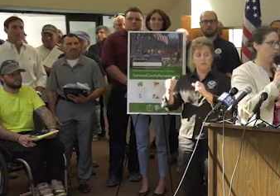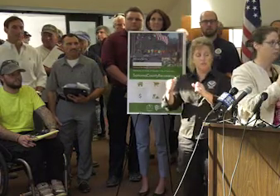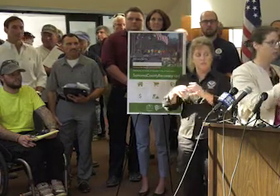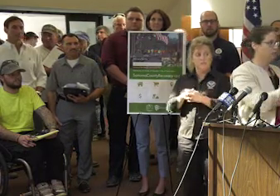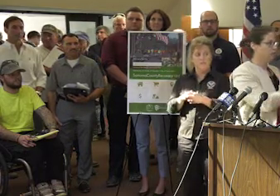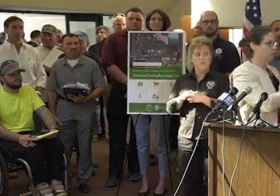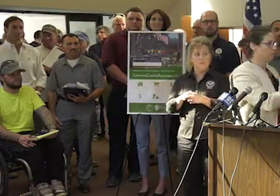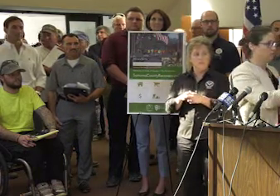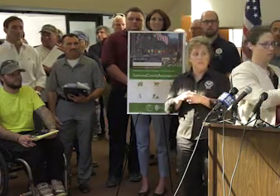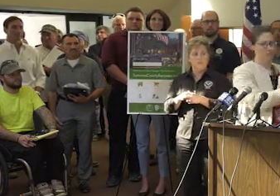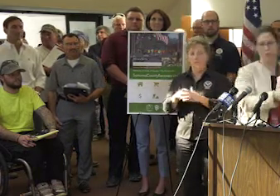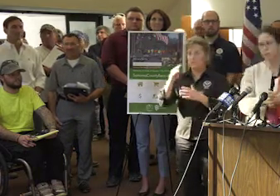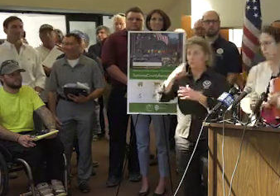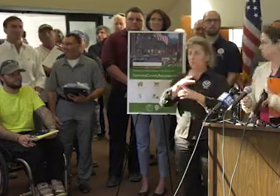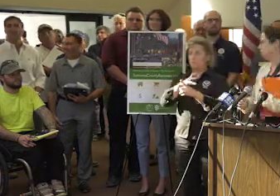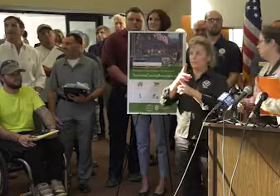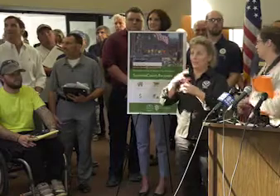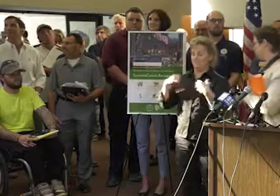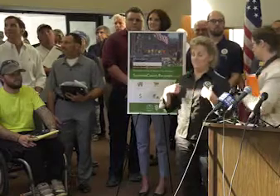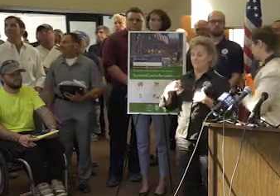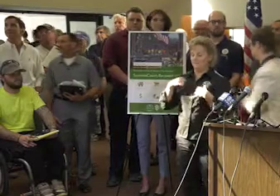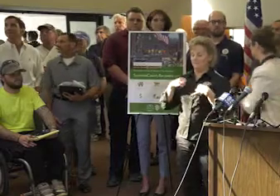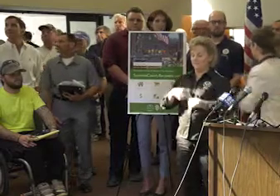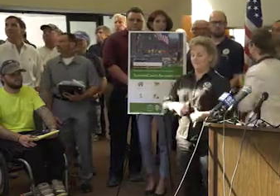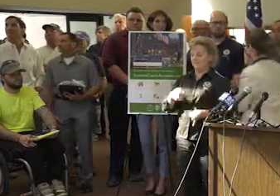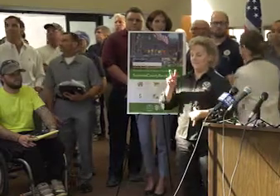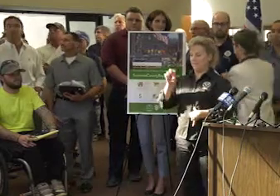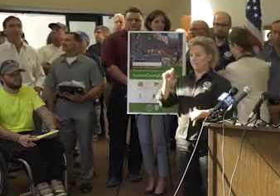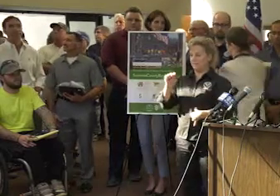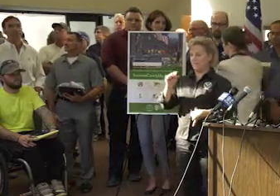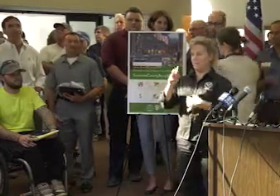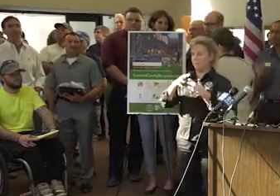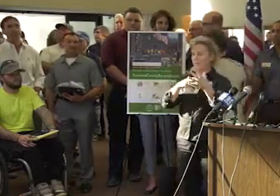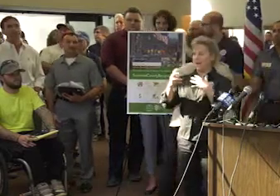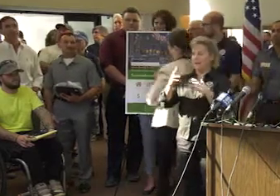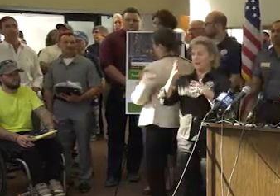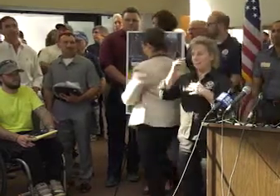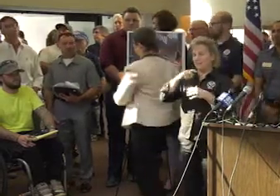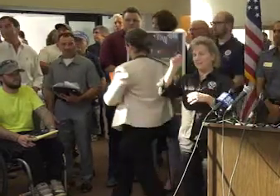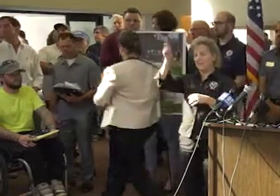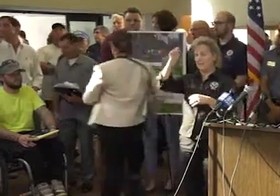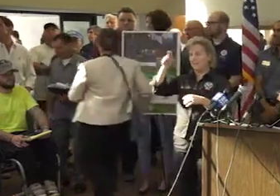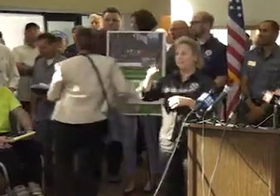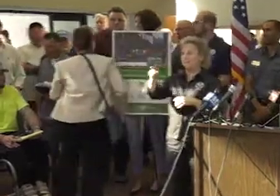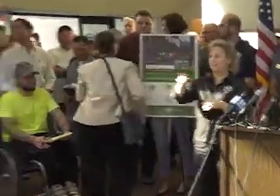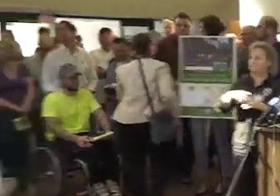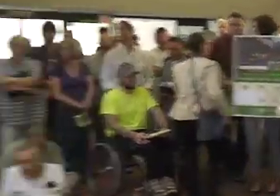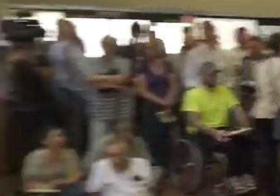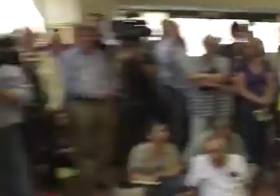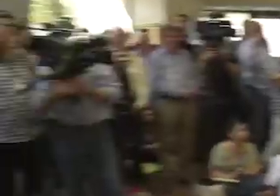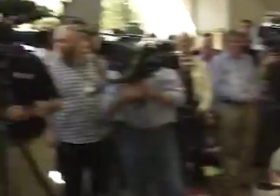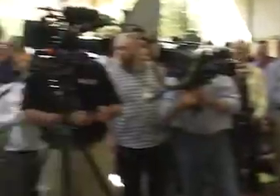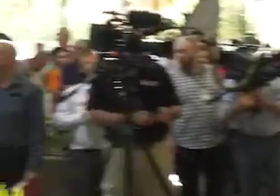it. All right, got the gentleman in the vest. We have the gentleman in the plaid and the gentleman with his hat up. So gentleman in the vest.